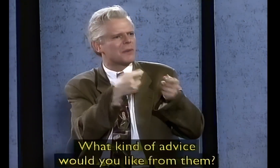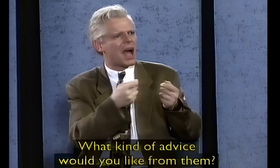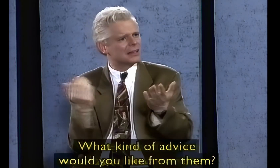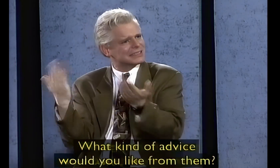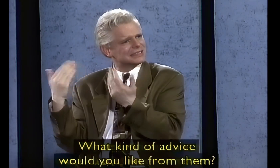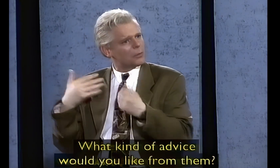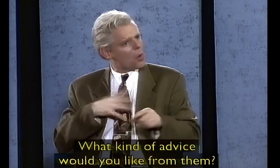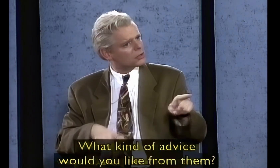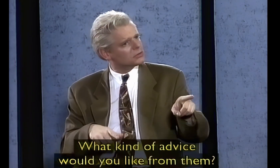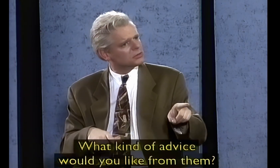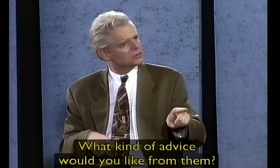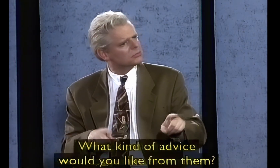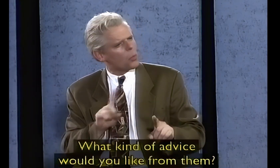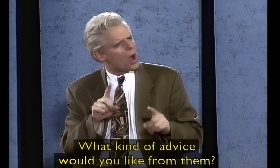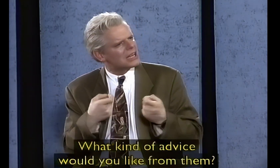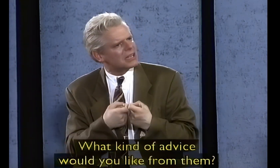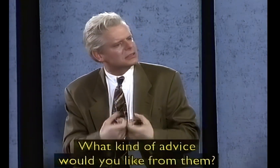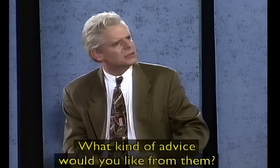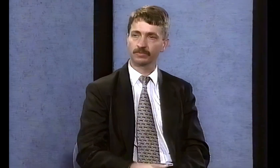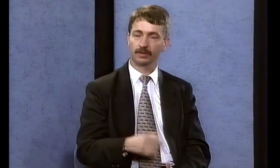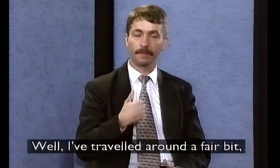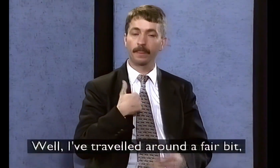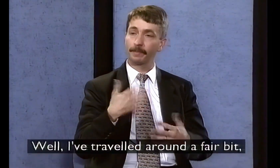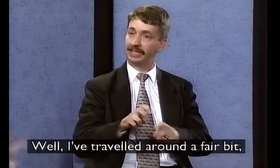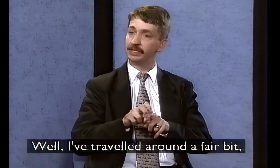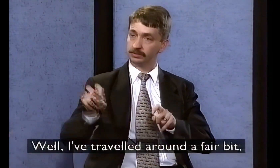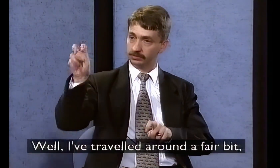or feedback? What kind of advice would you like from them?